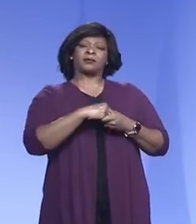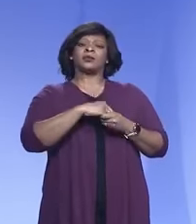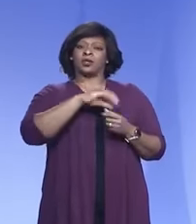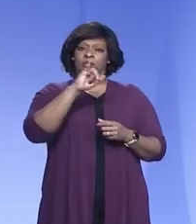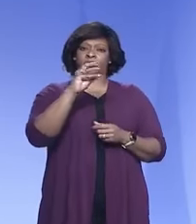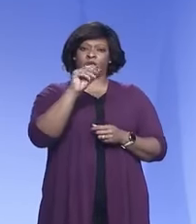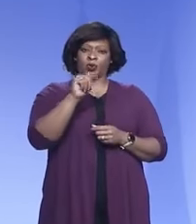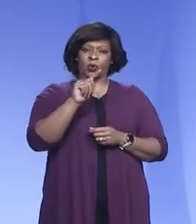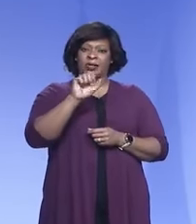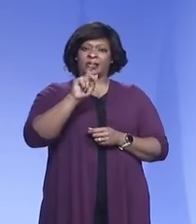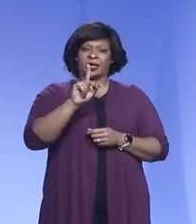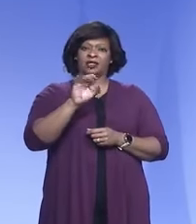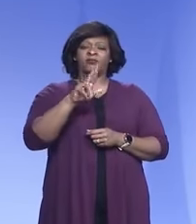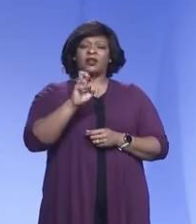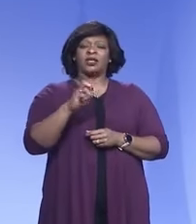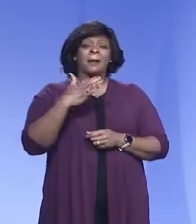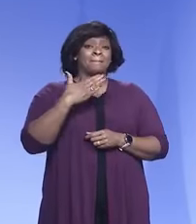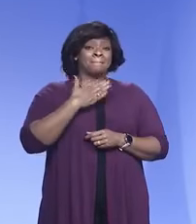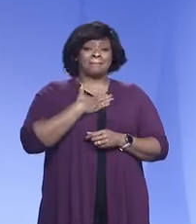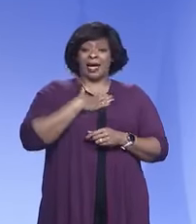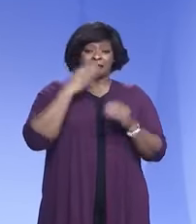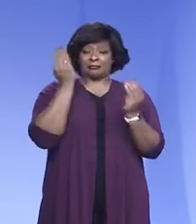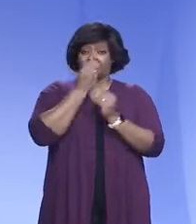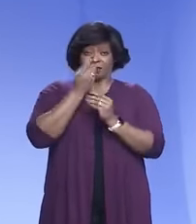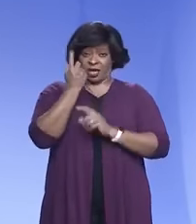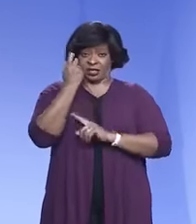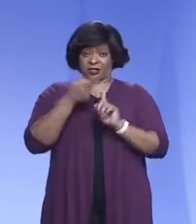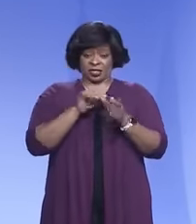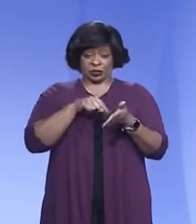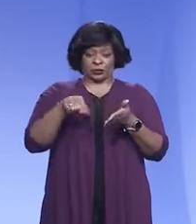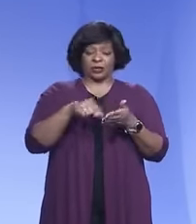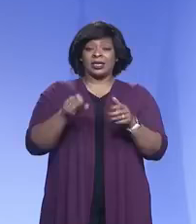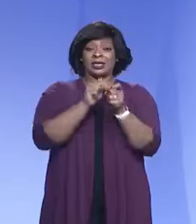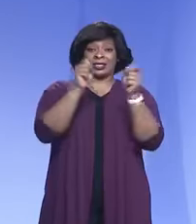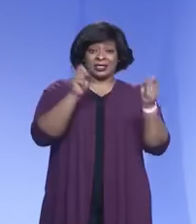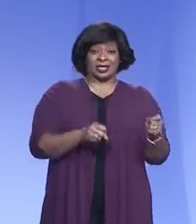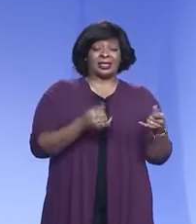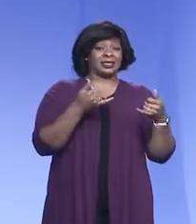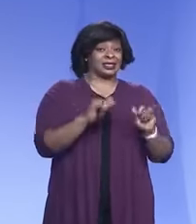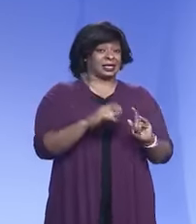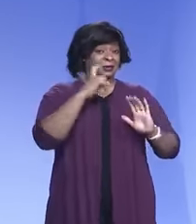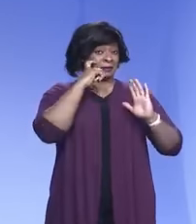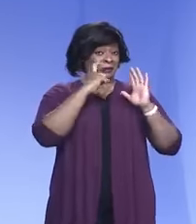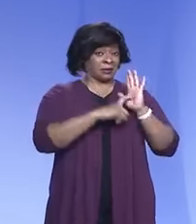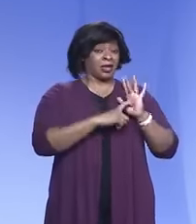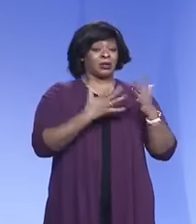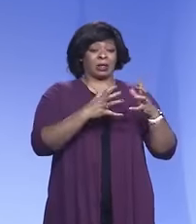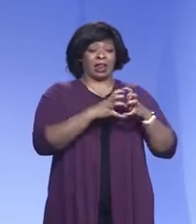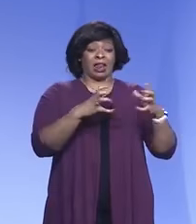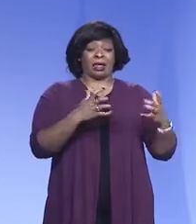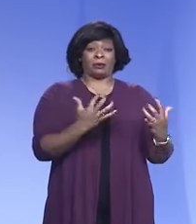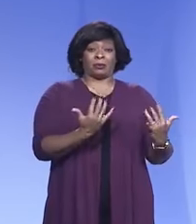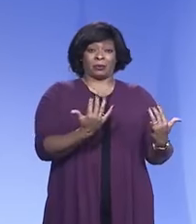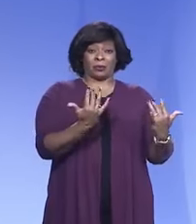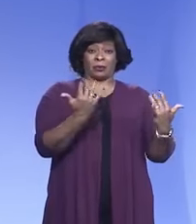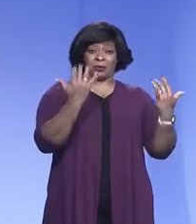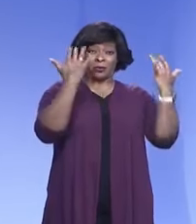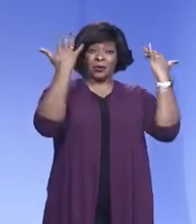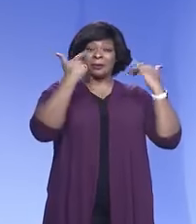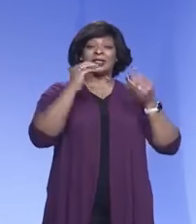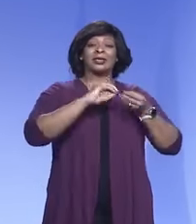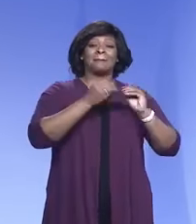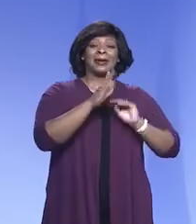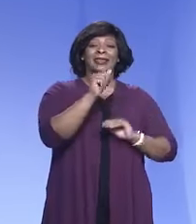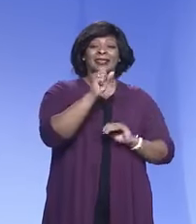Task Force. And my takeaway for this week is, while the systems are experiencing some strain because of the number of